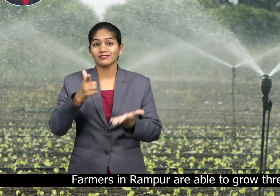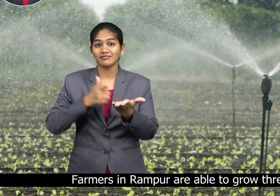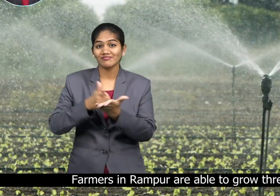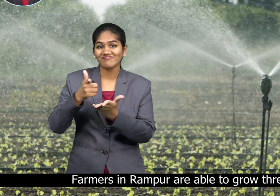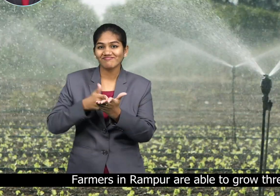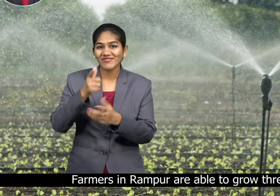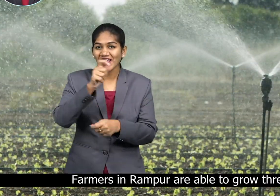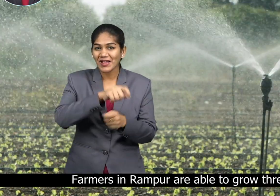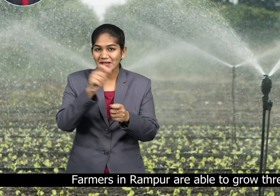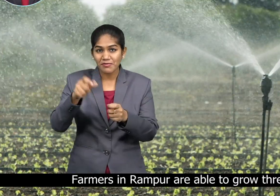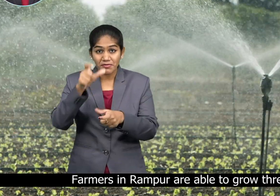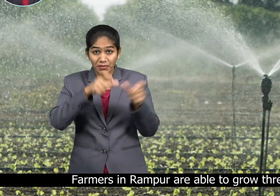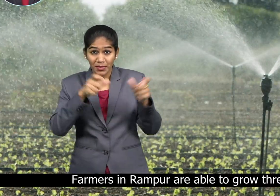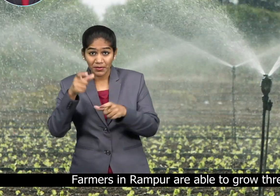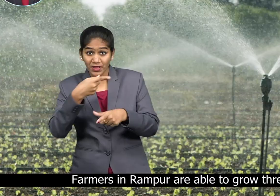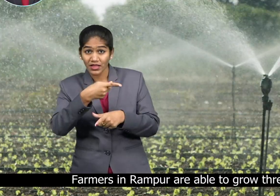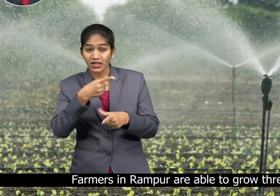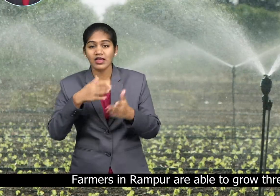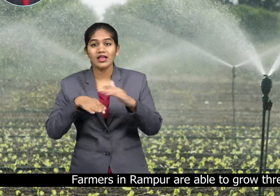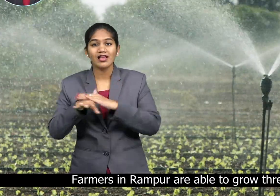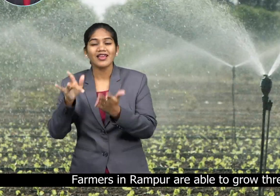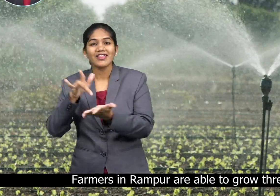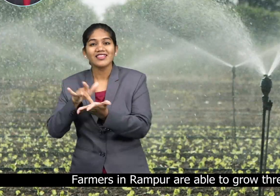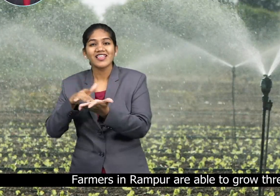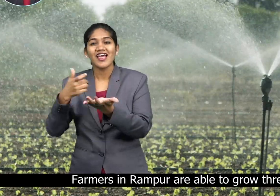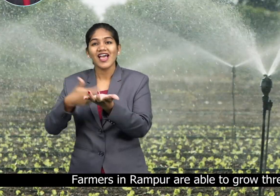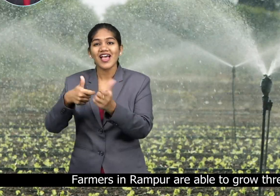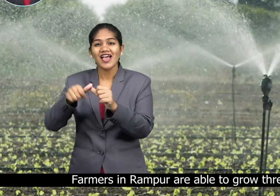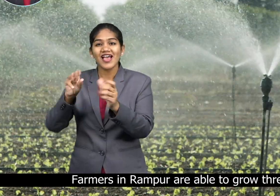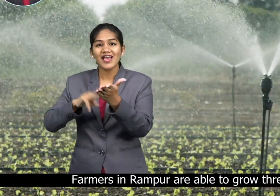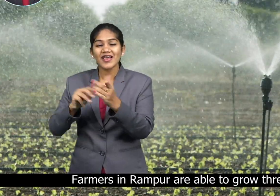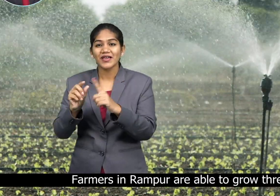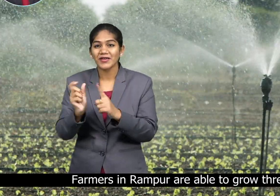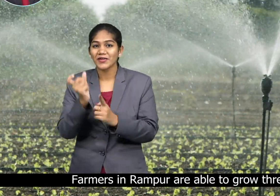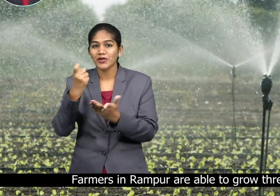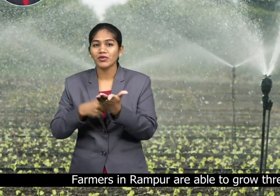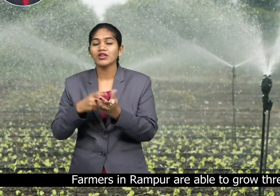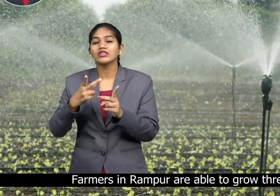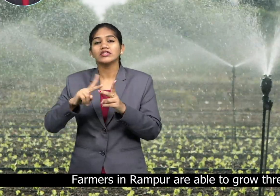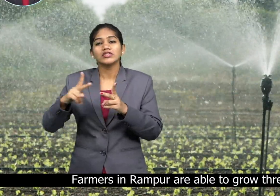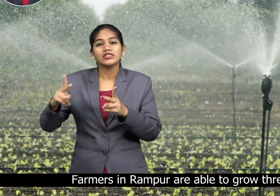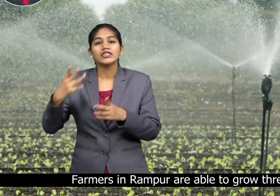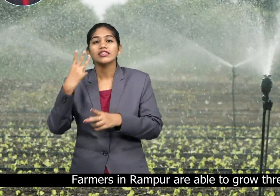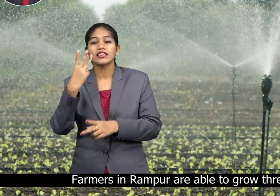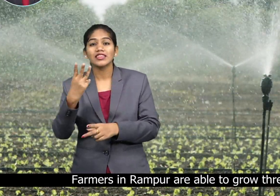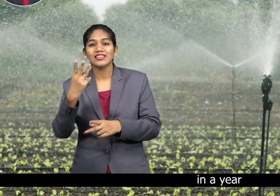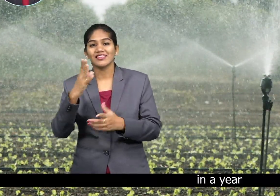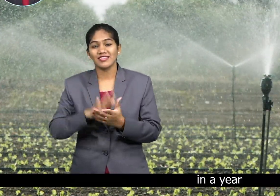Farmers in Rampur are able to grow 3 different crops in a